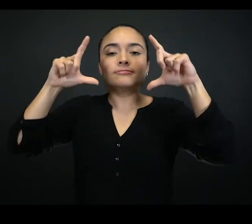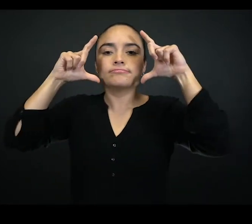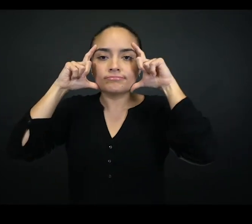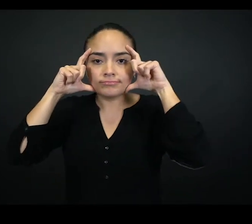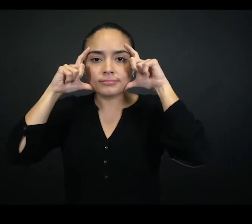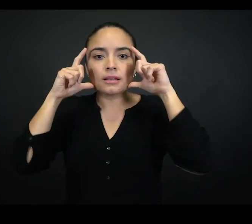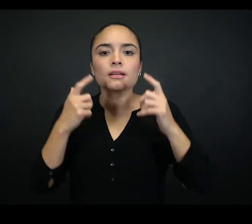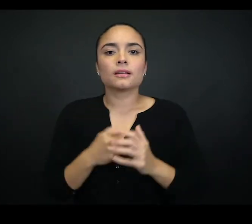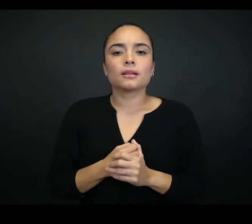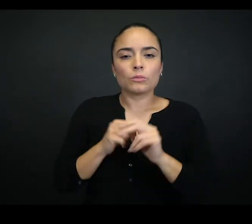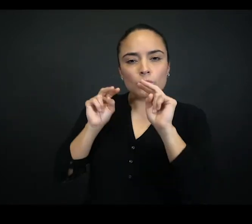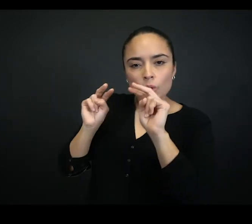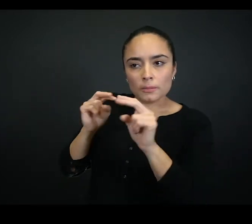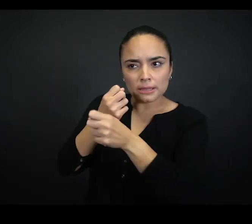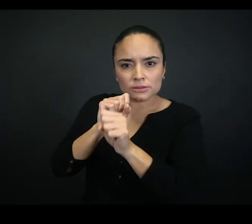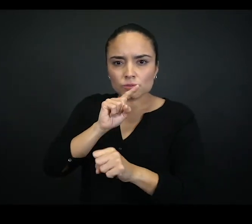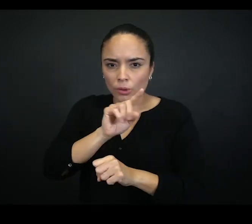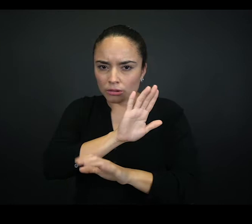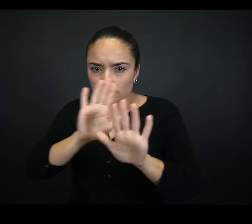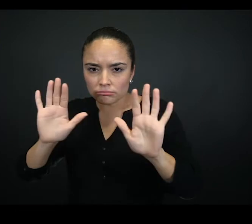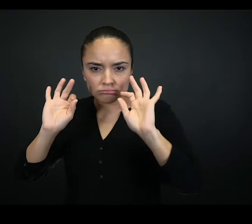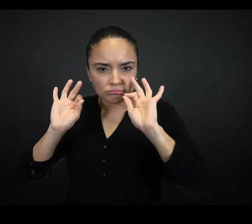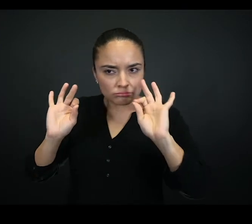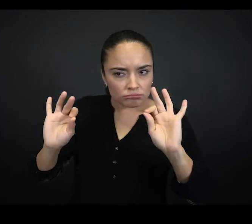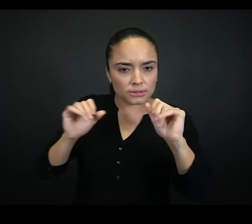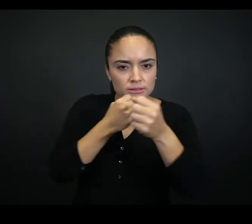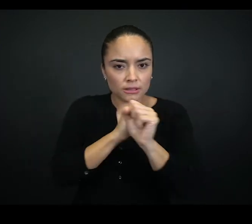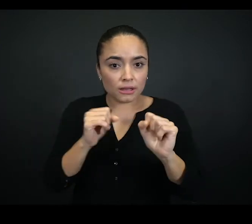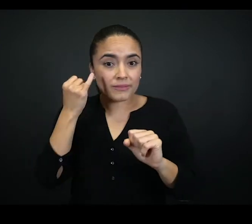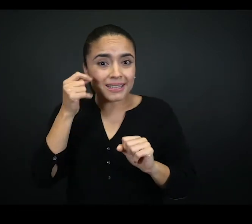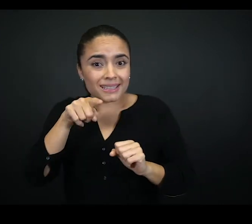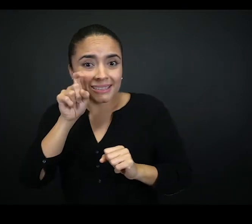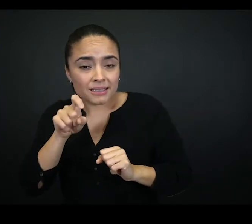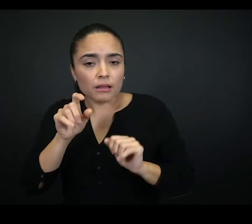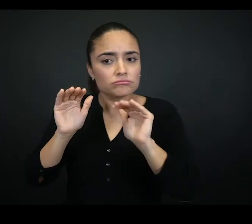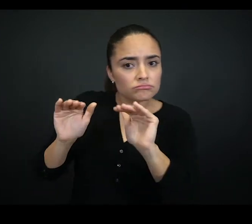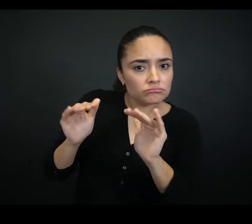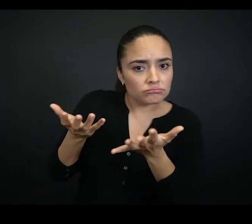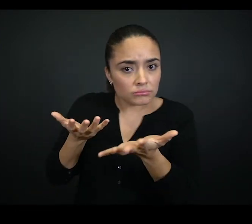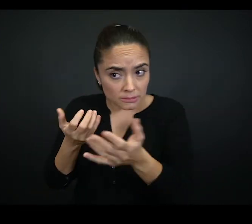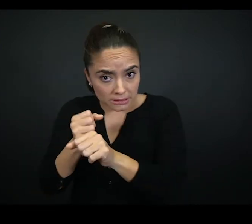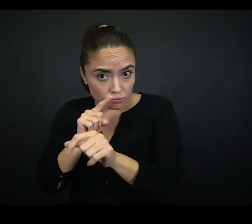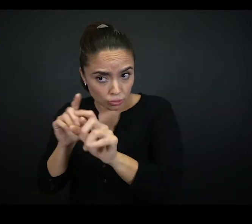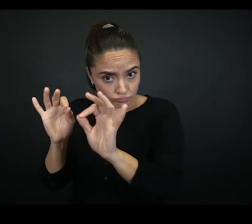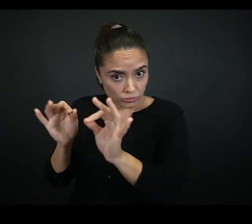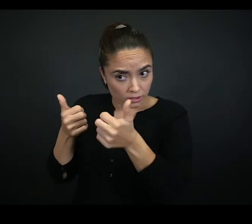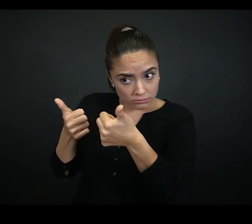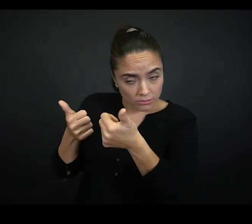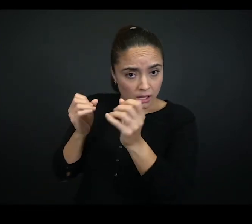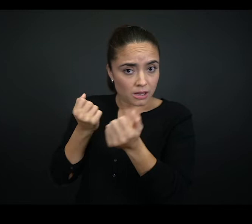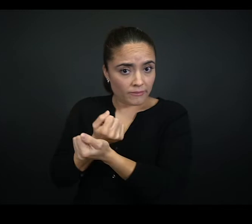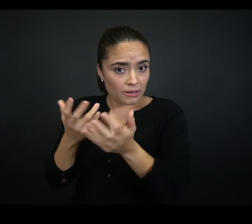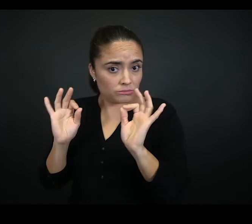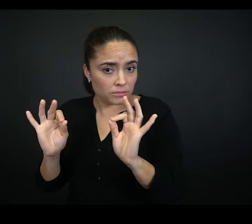to be stimulated to get them, see if they're overdosing or if they're okay and they're just high and that's fine.